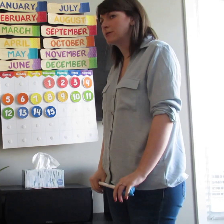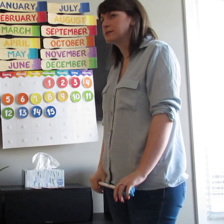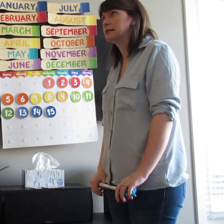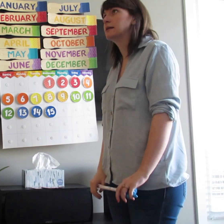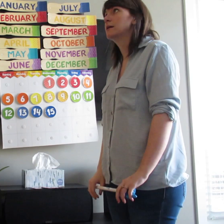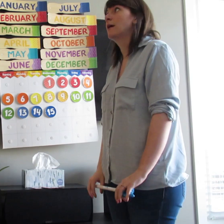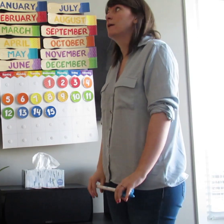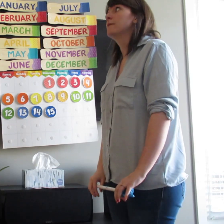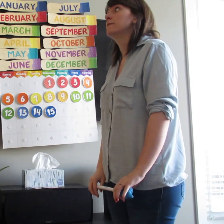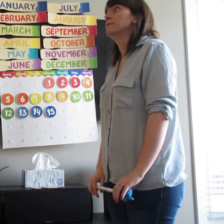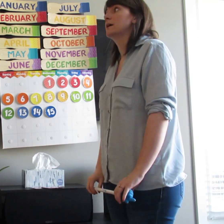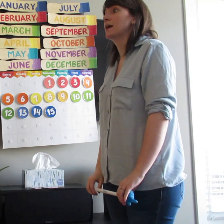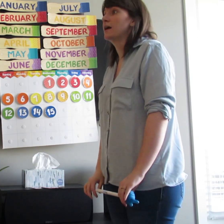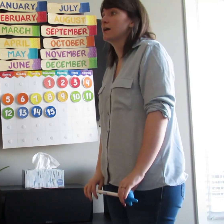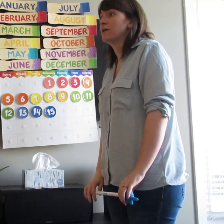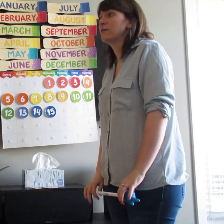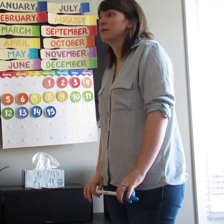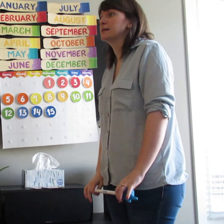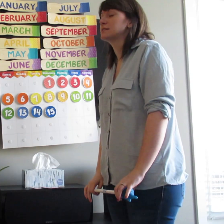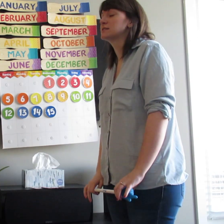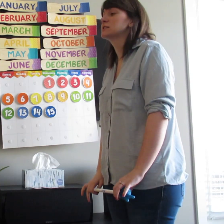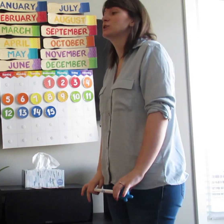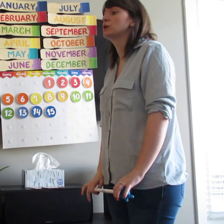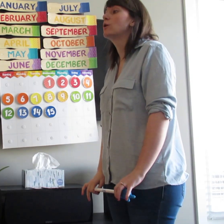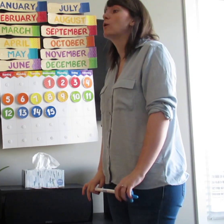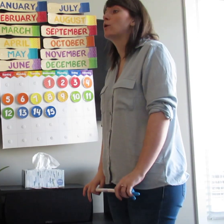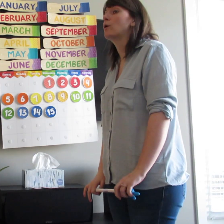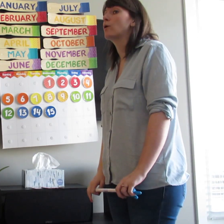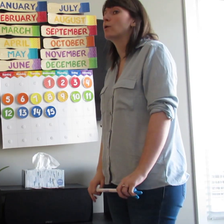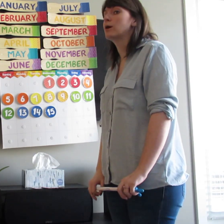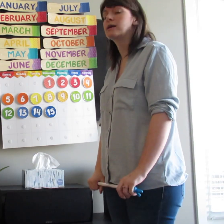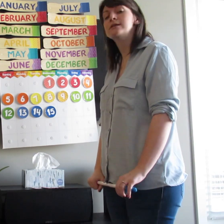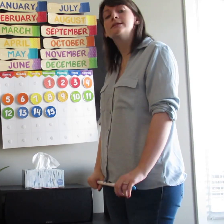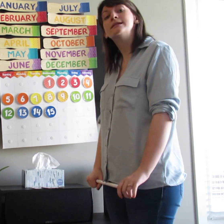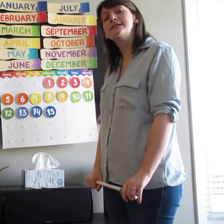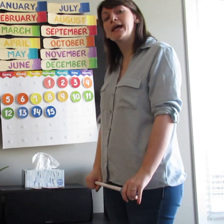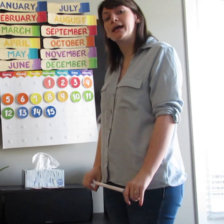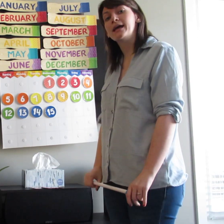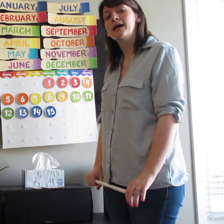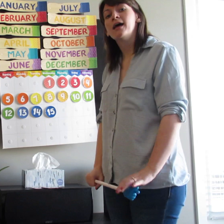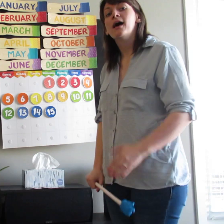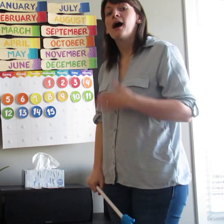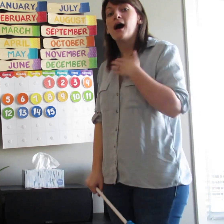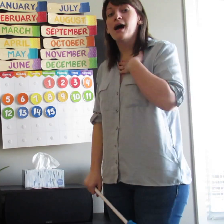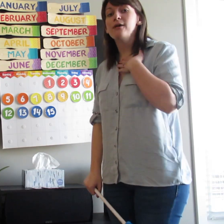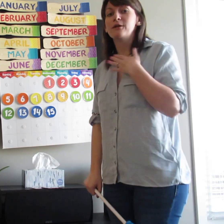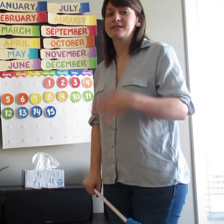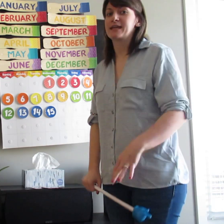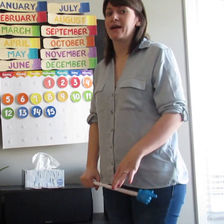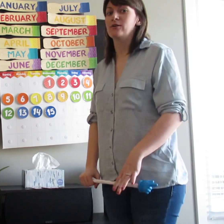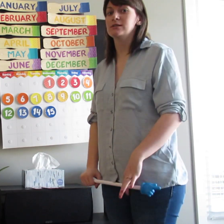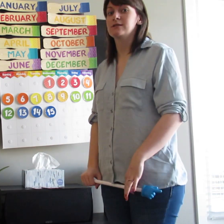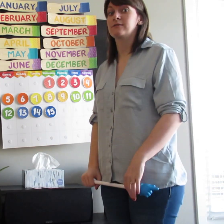counted very slow. Today I want to count